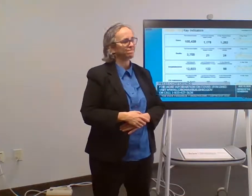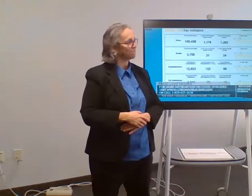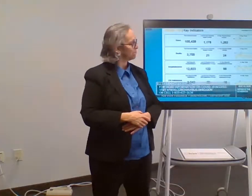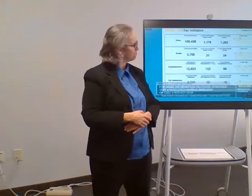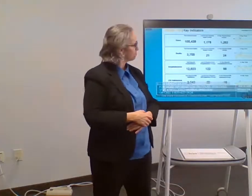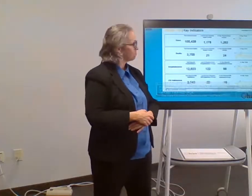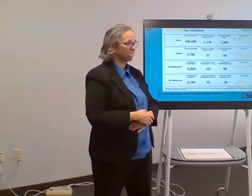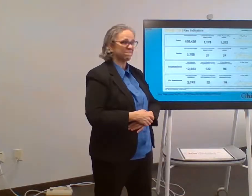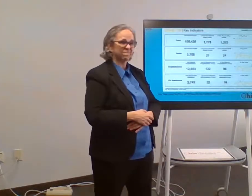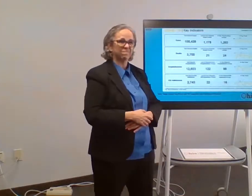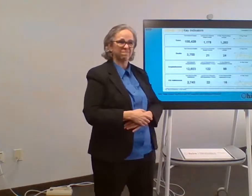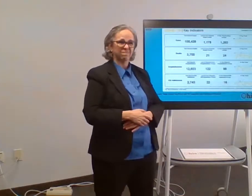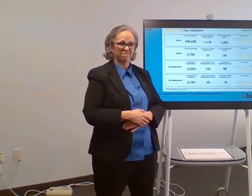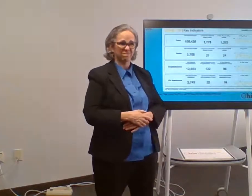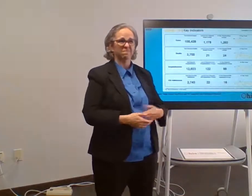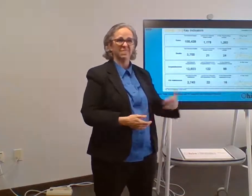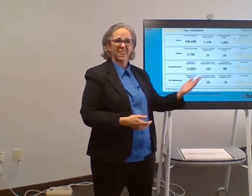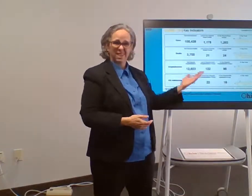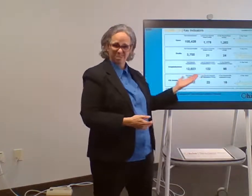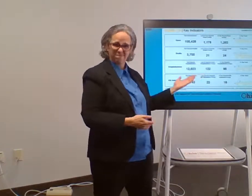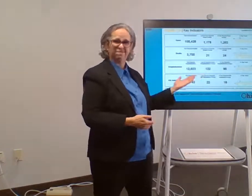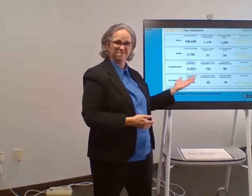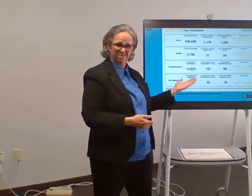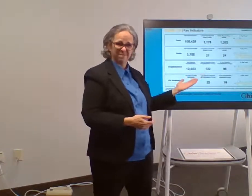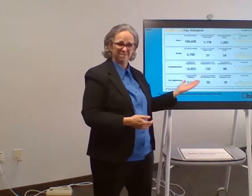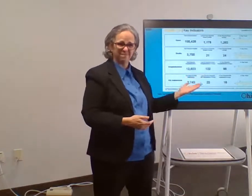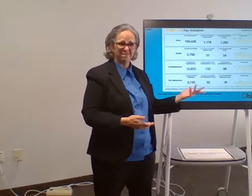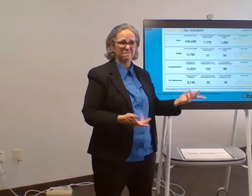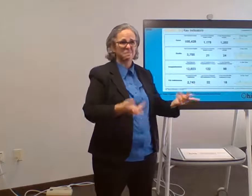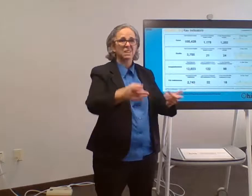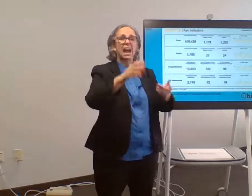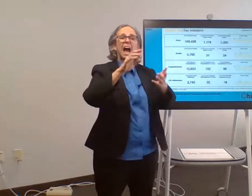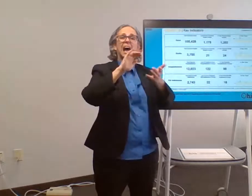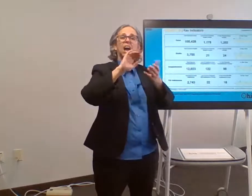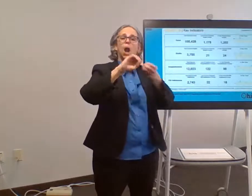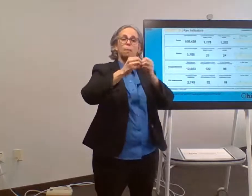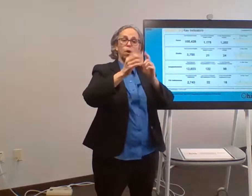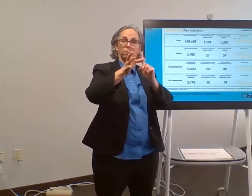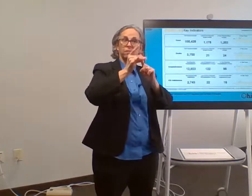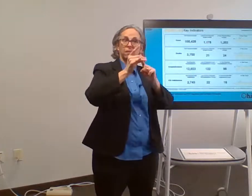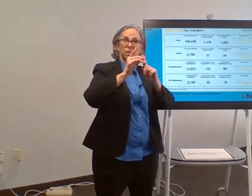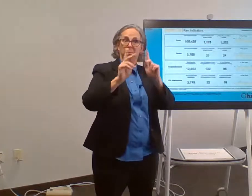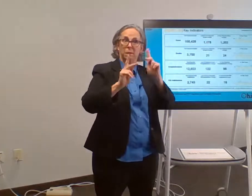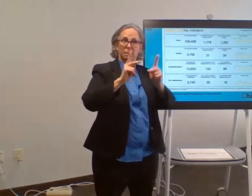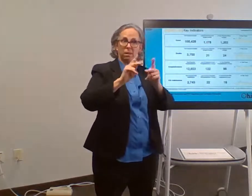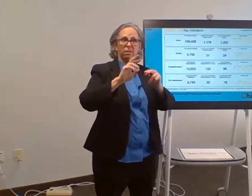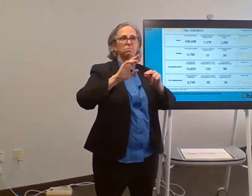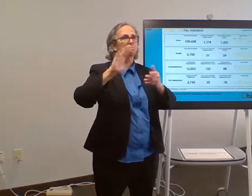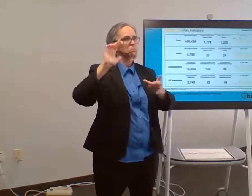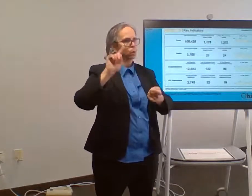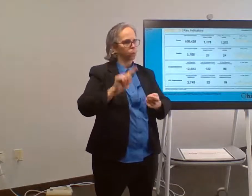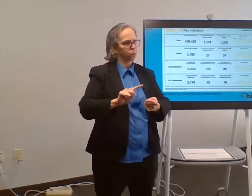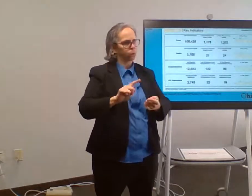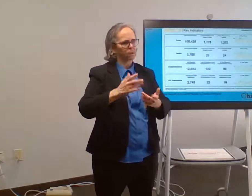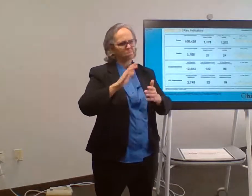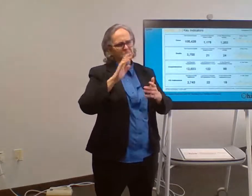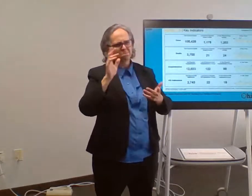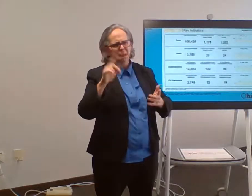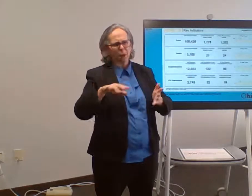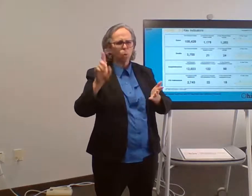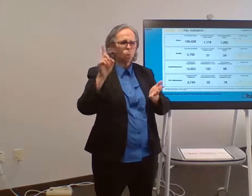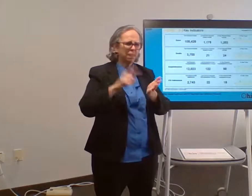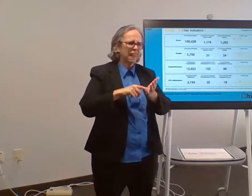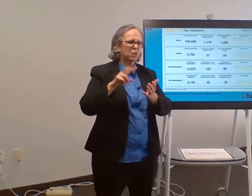Cases have gone down. They've been hovering around 1,200. The day before yesterday was